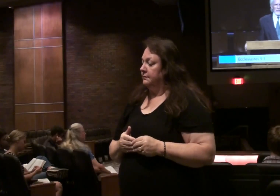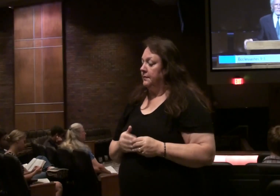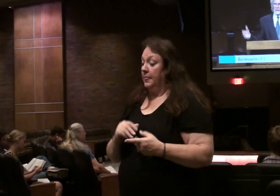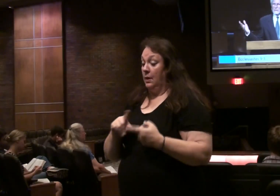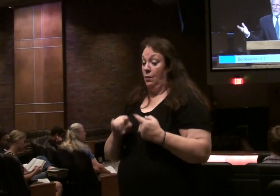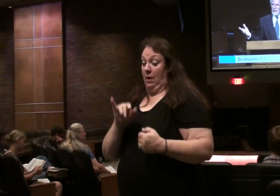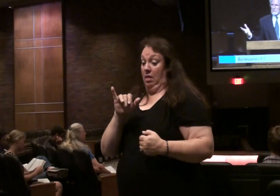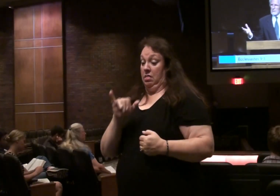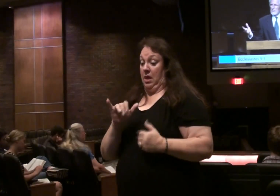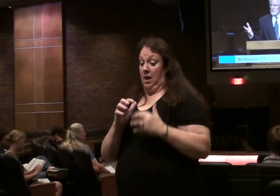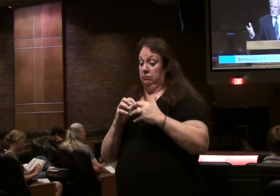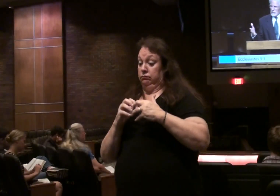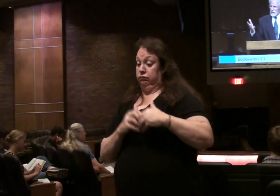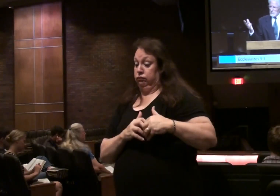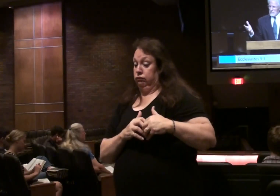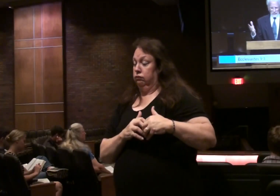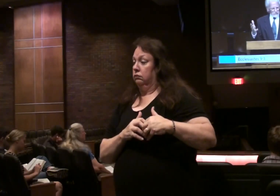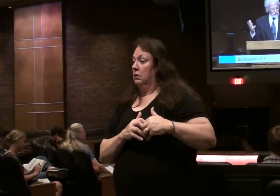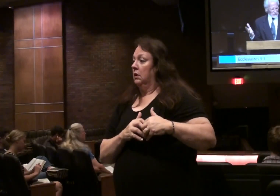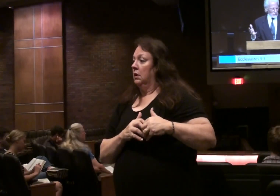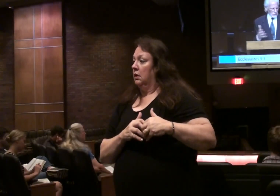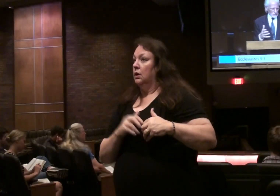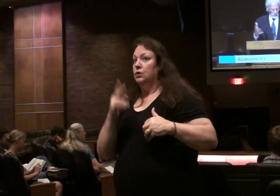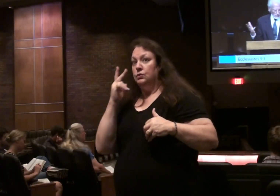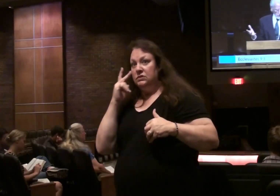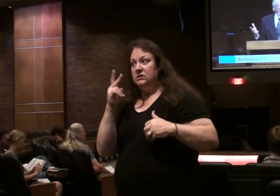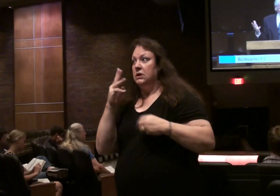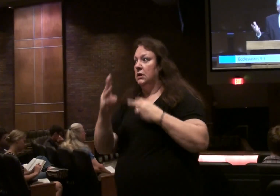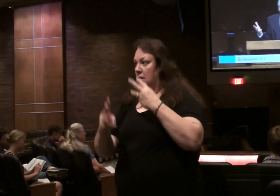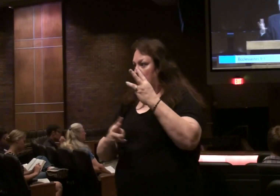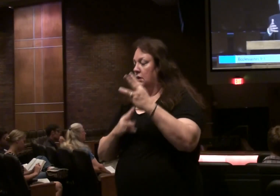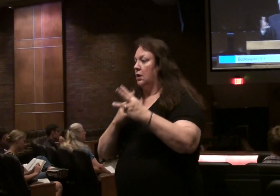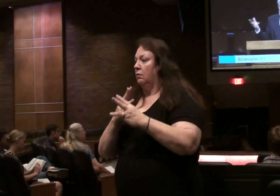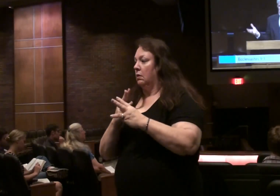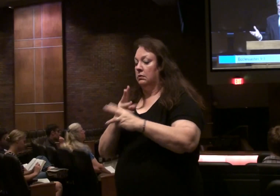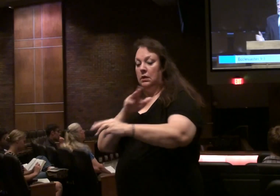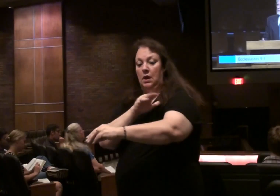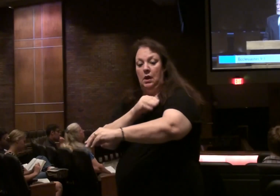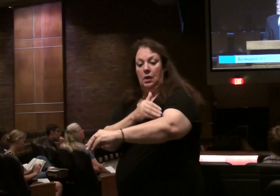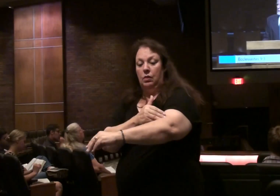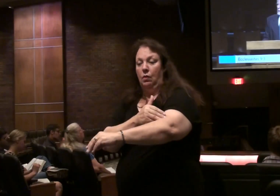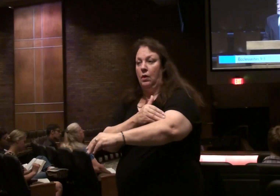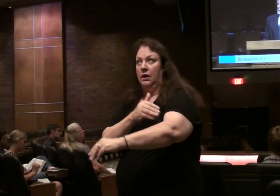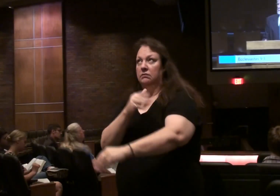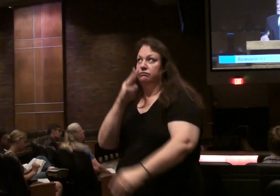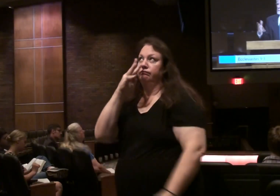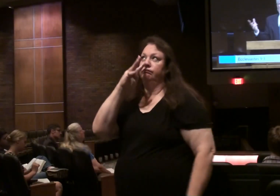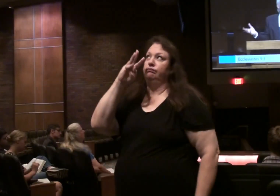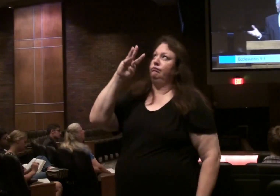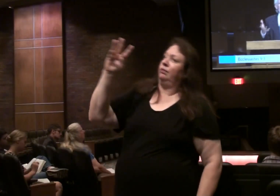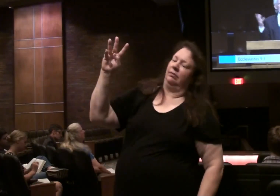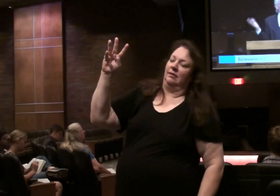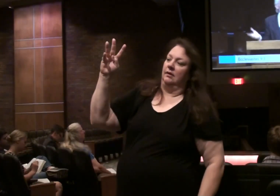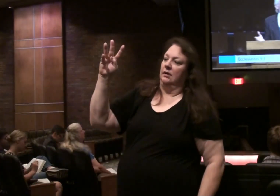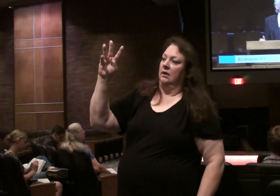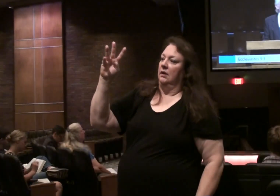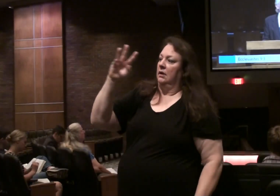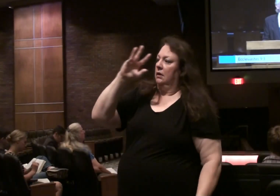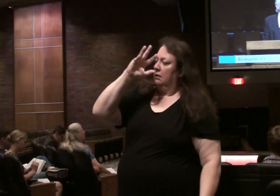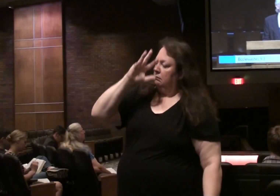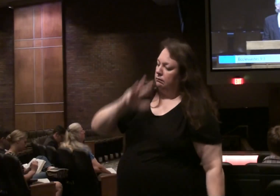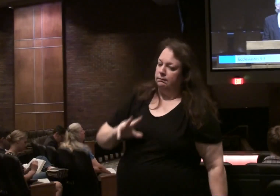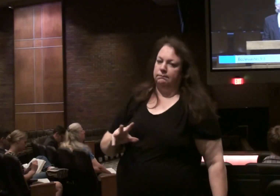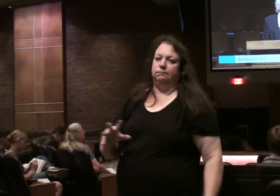When that breaks down, you see places in the world where the authorities are totally disregarded and there's chaos for everyone.